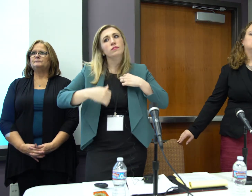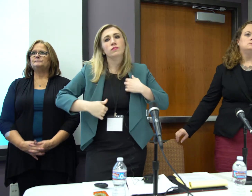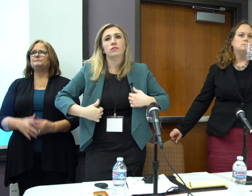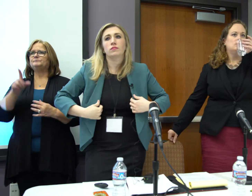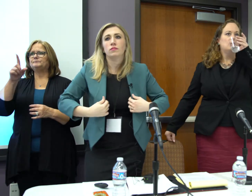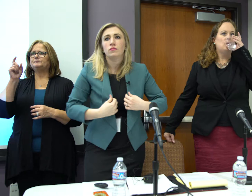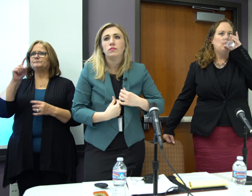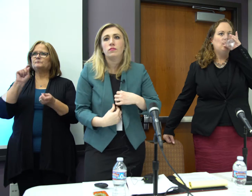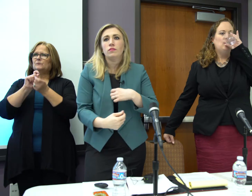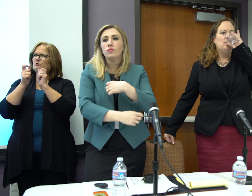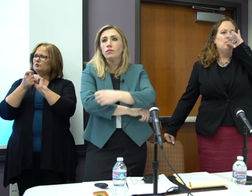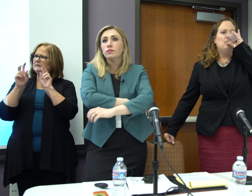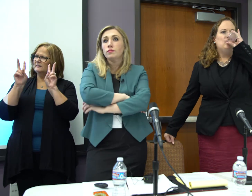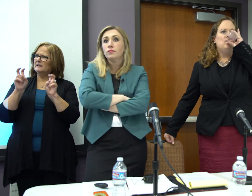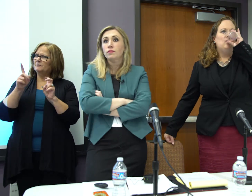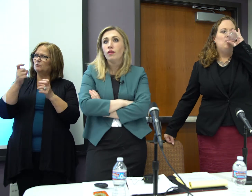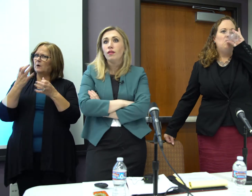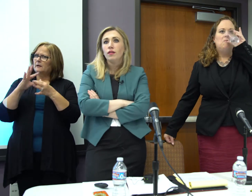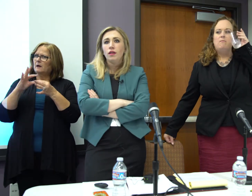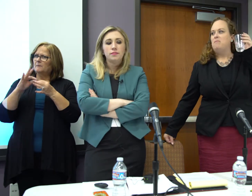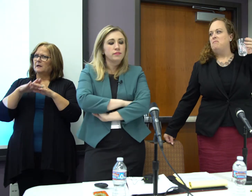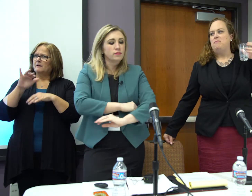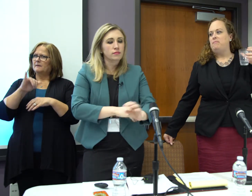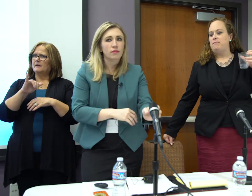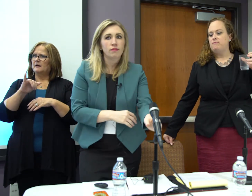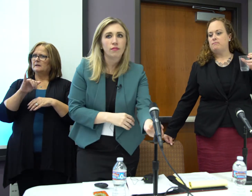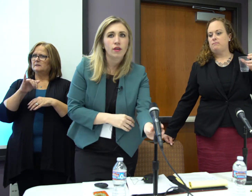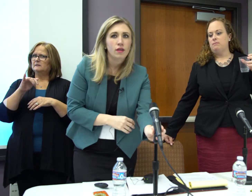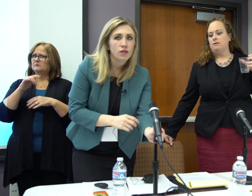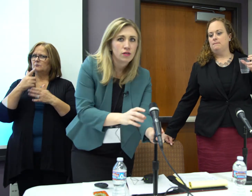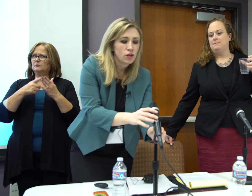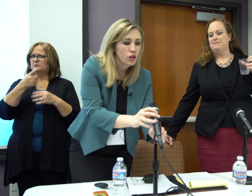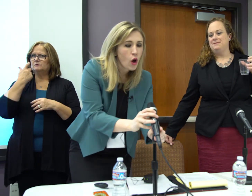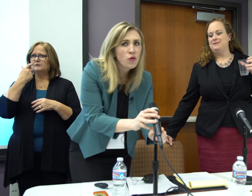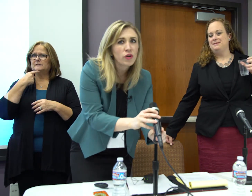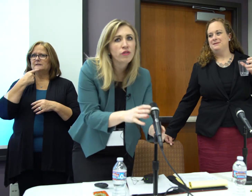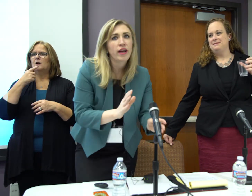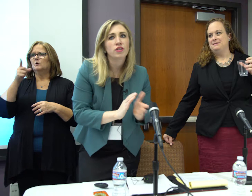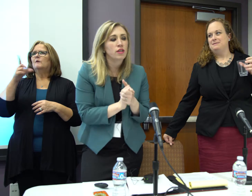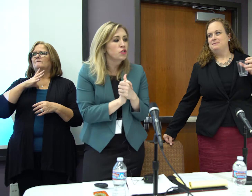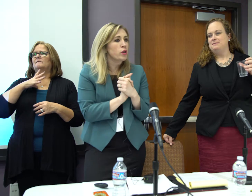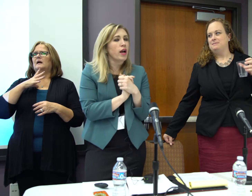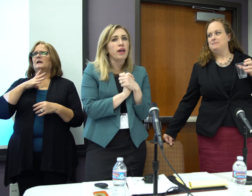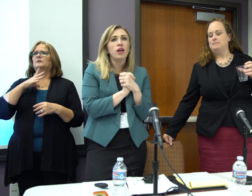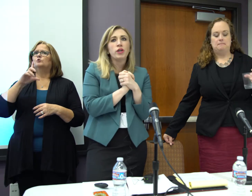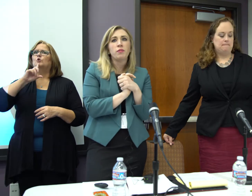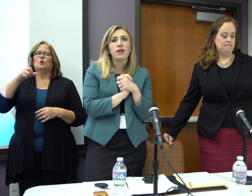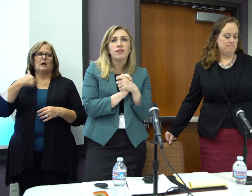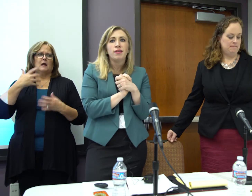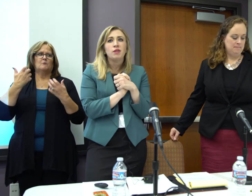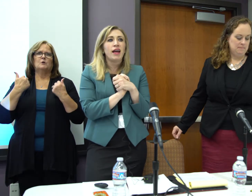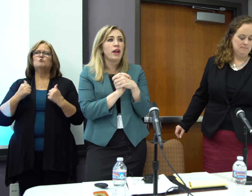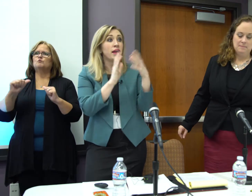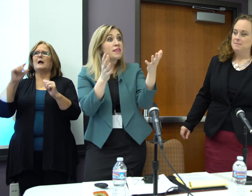This is actually changing the subject, so did you want to comment on that, what she said? Sorry. Oh, no, you're fine. Sure, I'll try